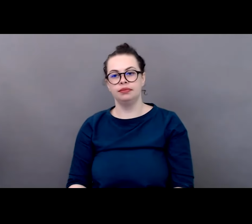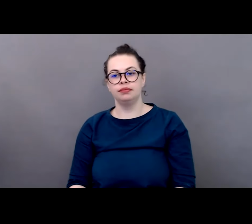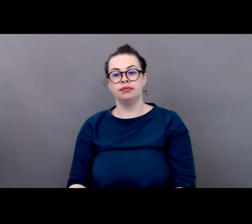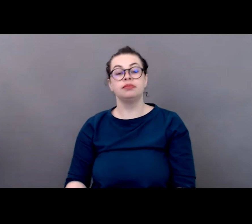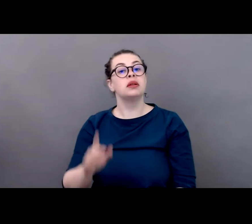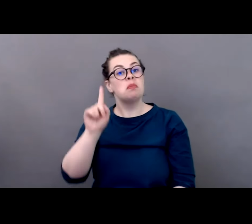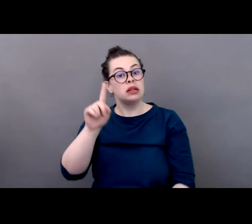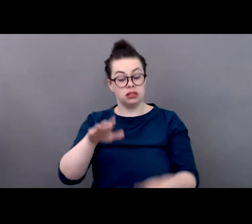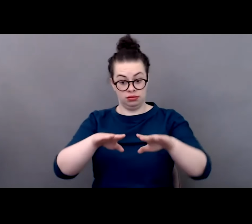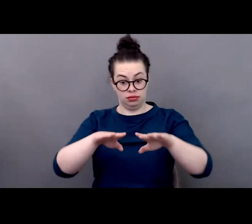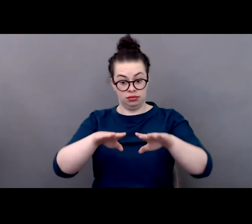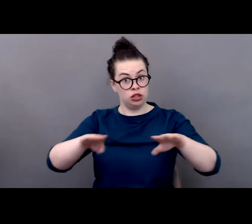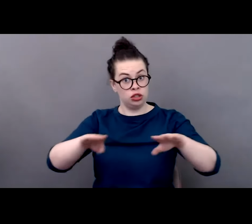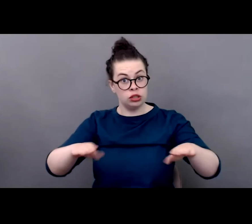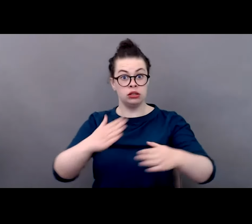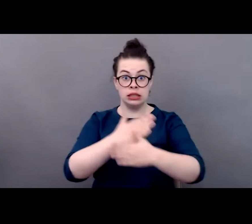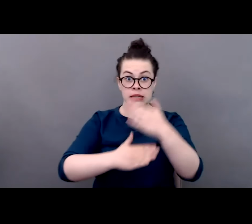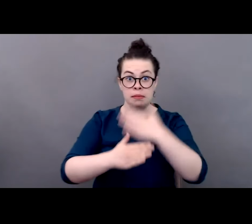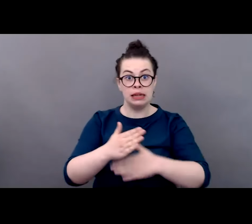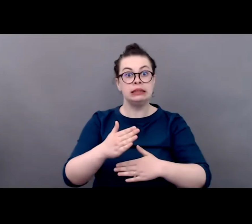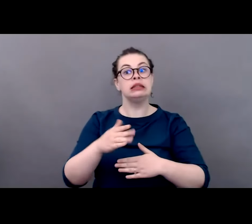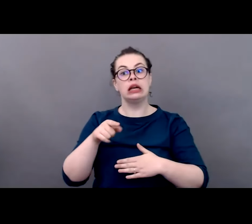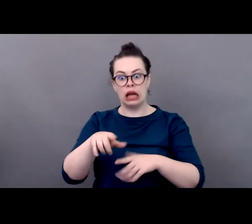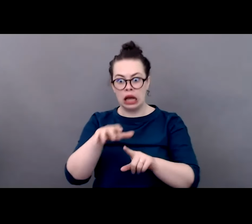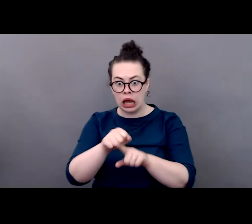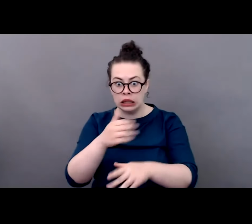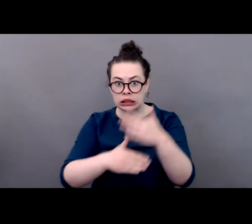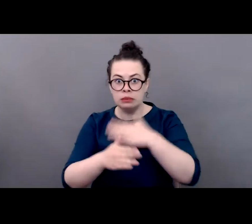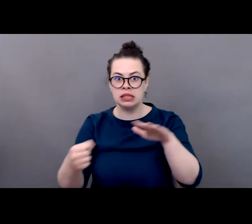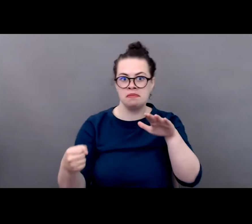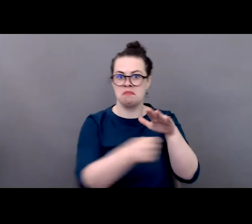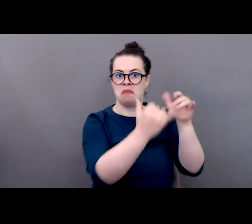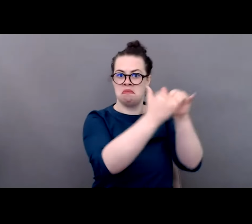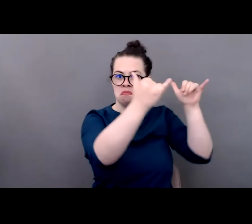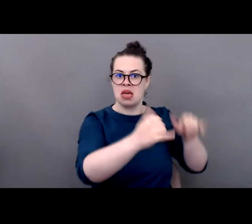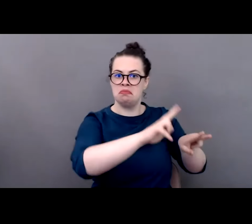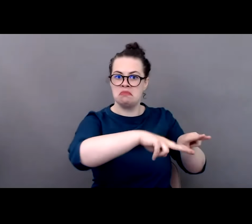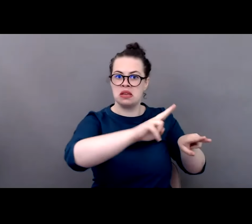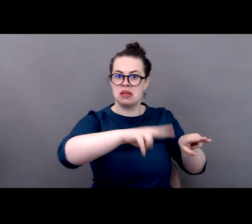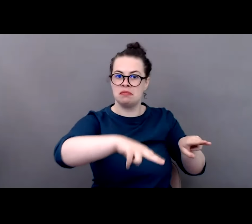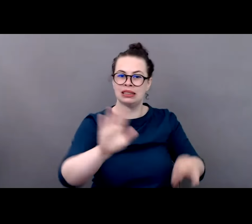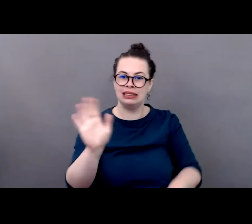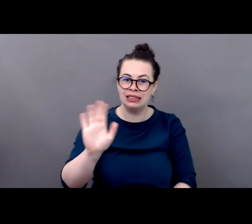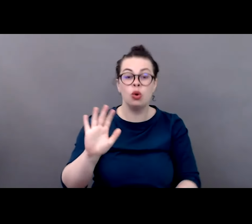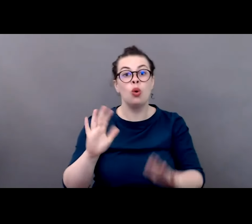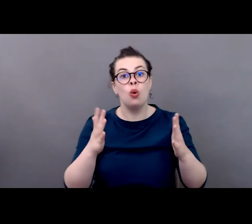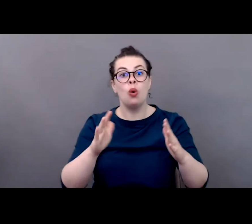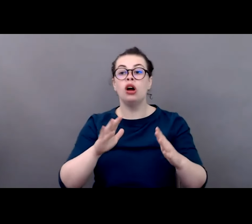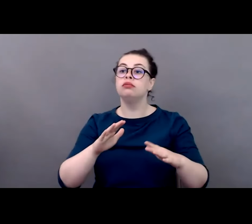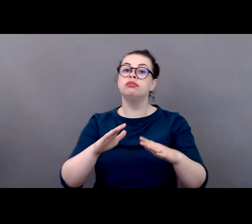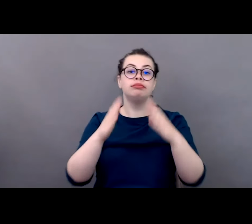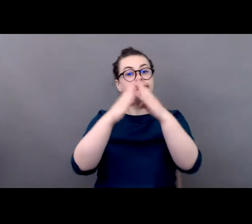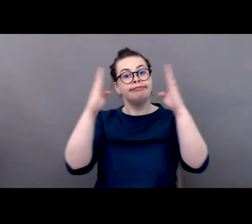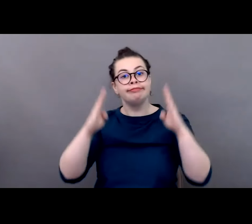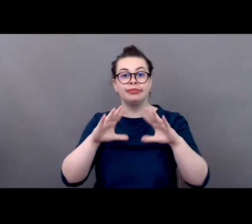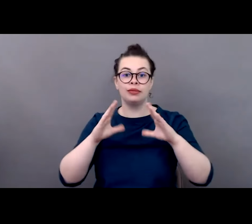children with disabilities, when it comes institutionalization, when it comes violence against children with disabilities, about and especially